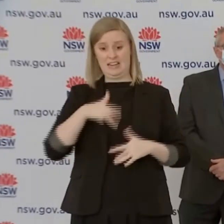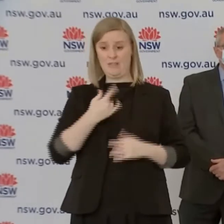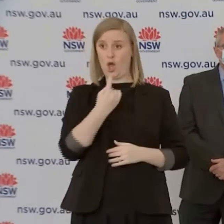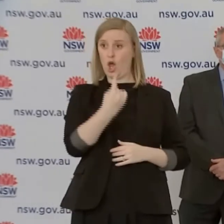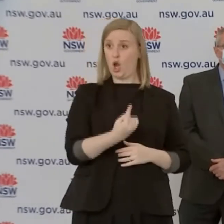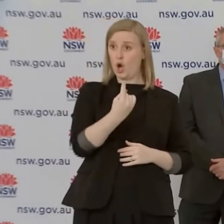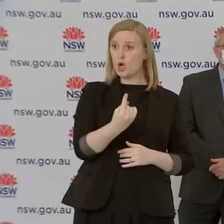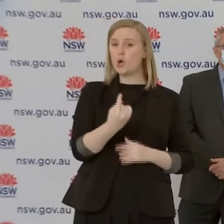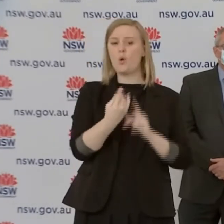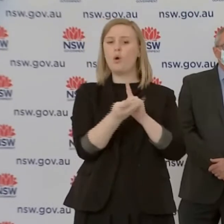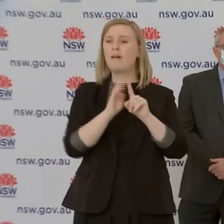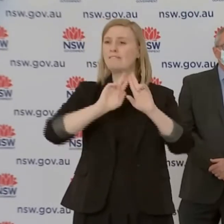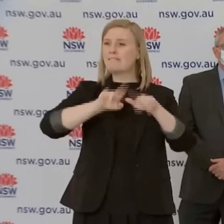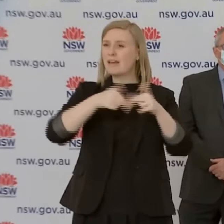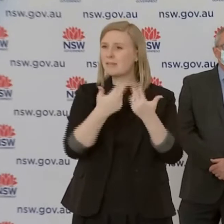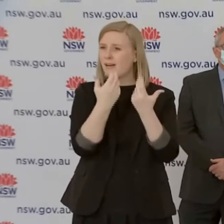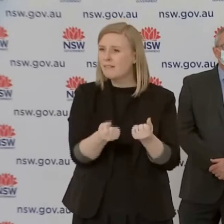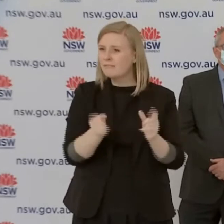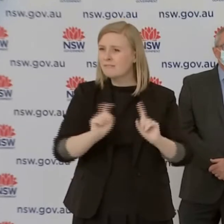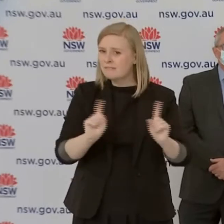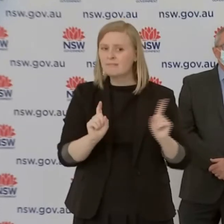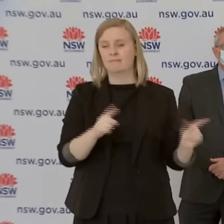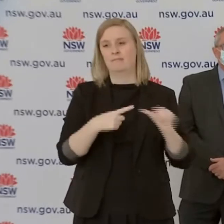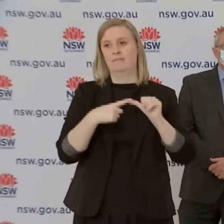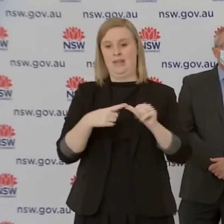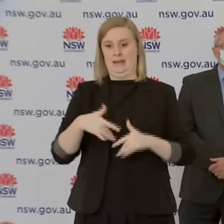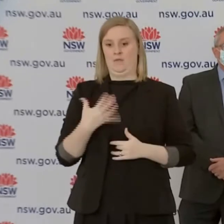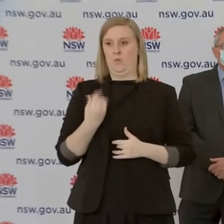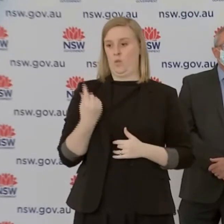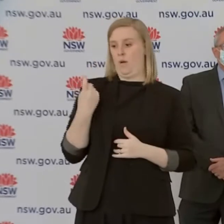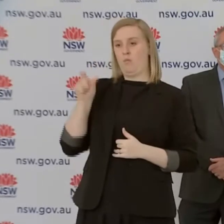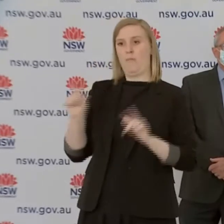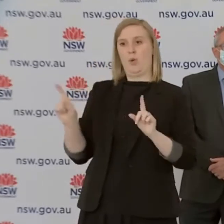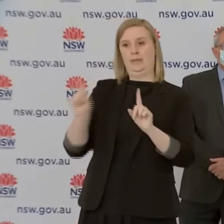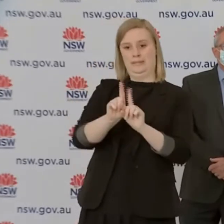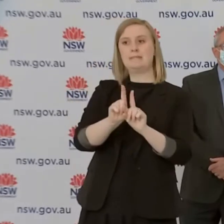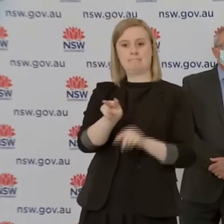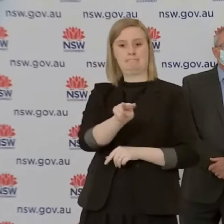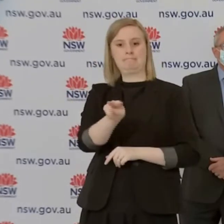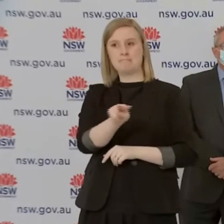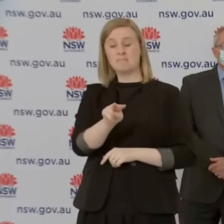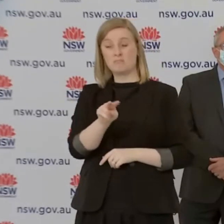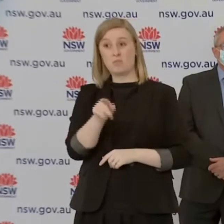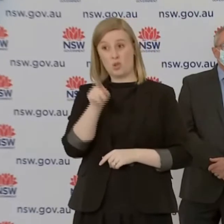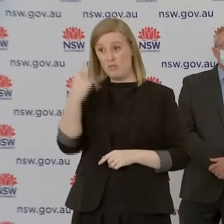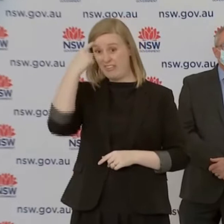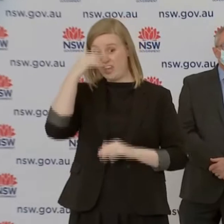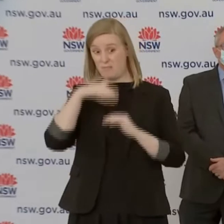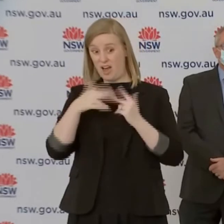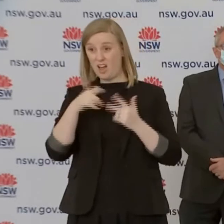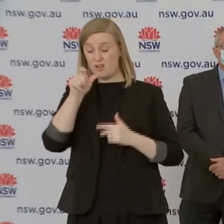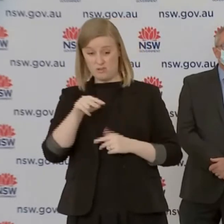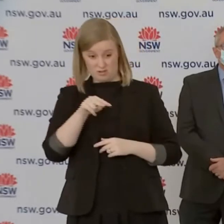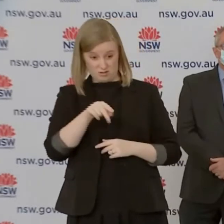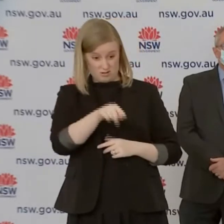He was with another person, and you can imagine the trauma for that other person who has now